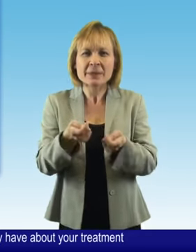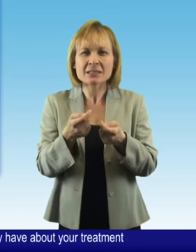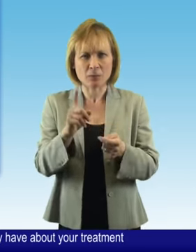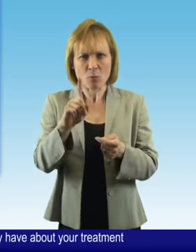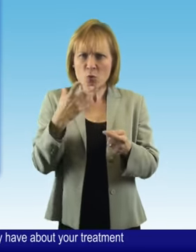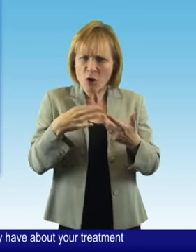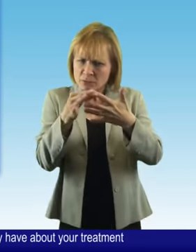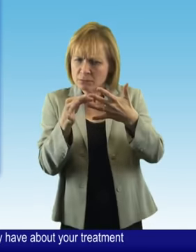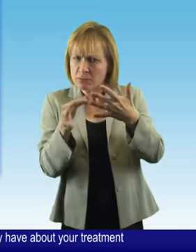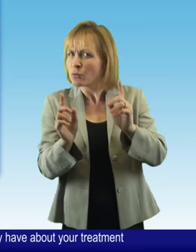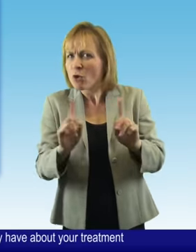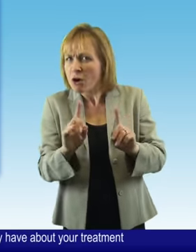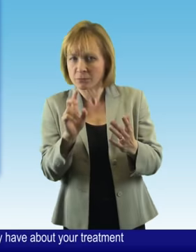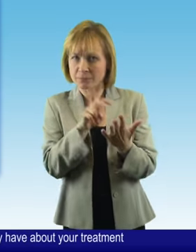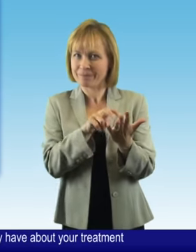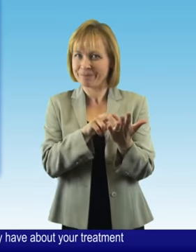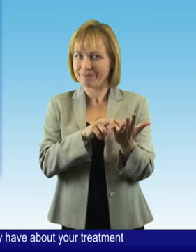any wishes you may have about your treatment,